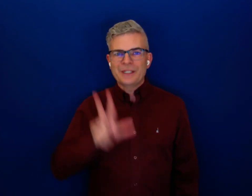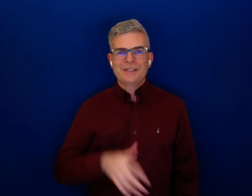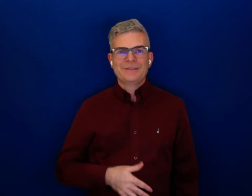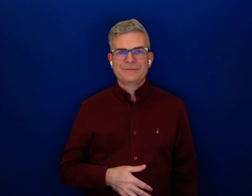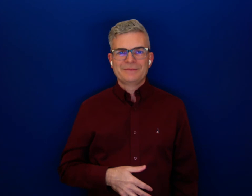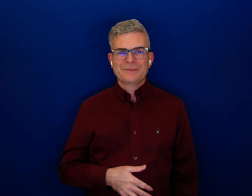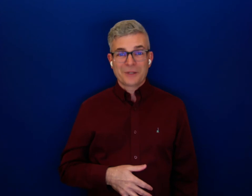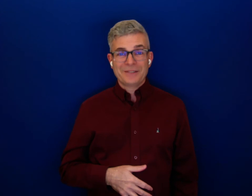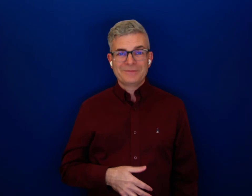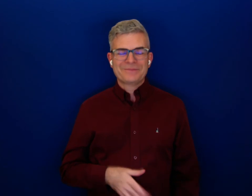23, okay?